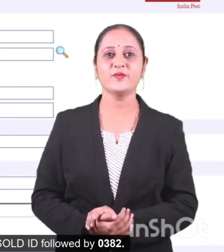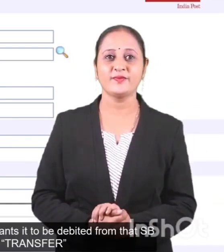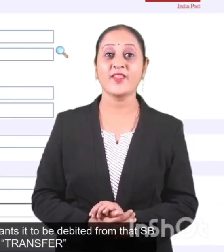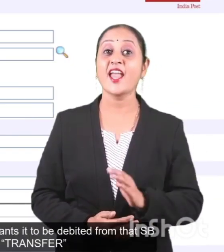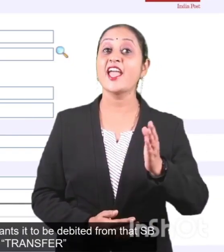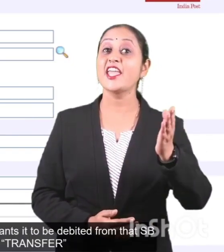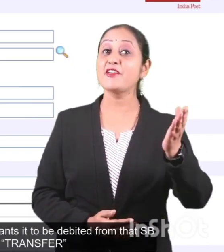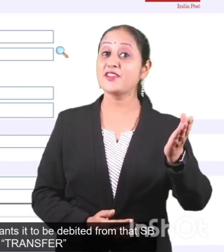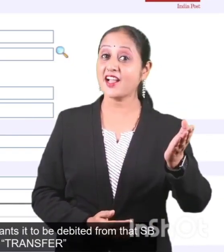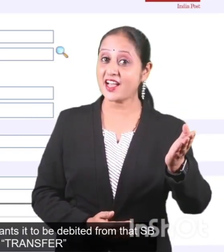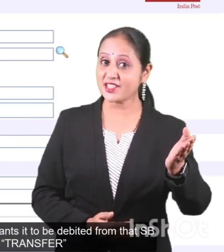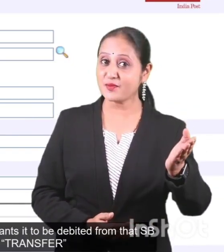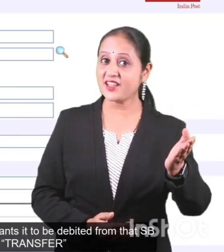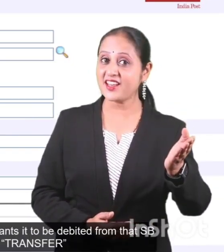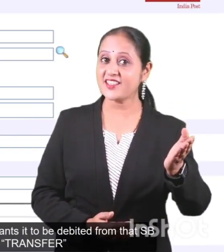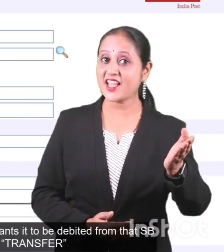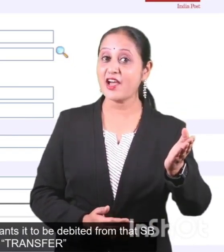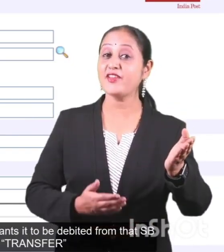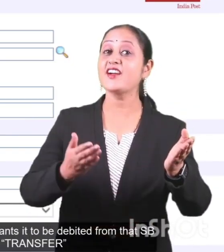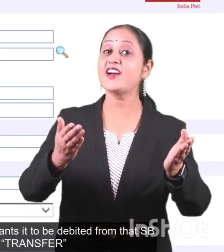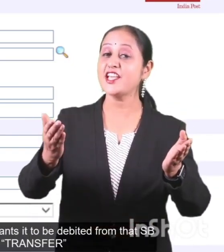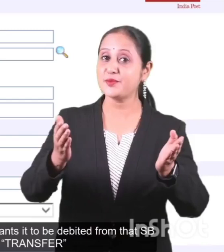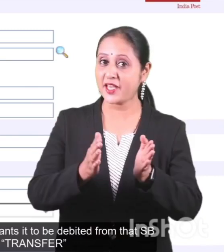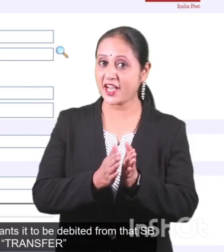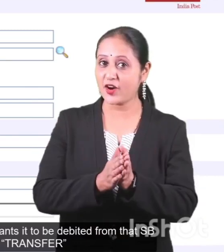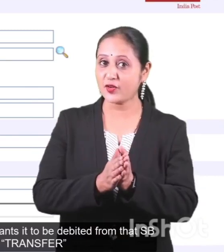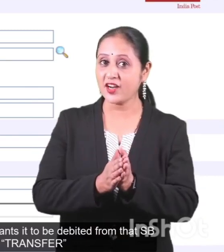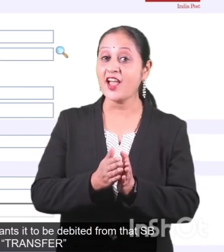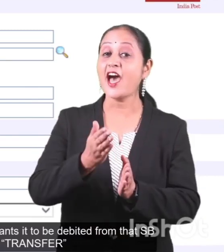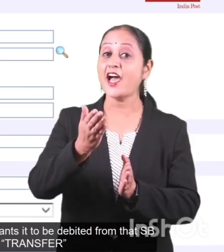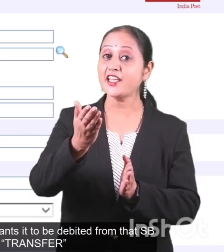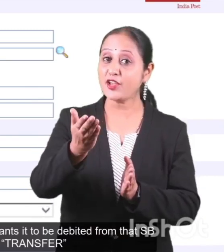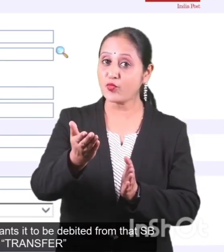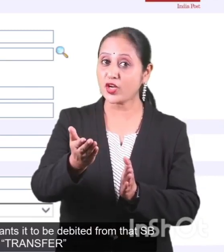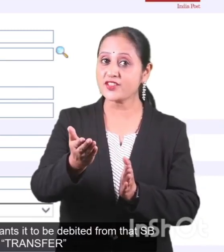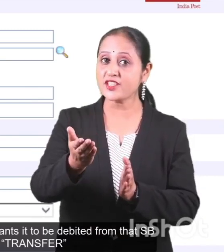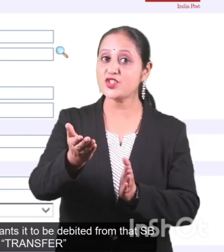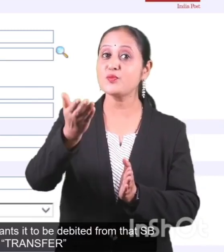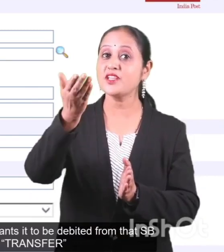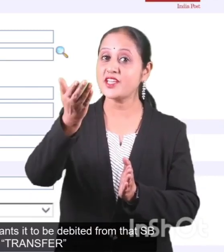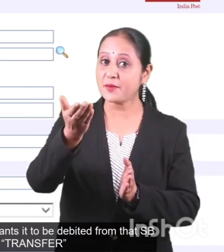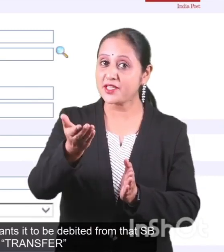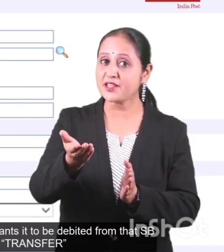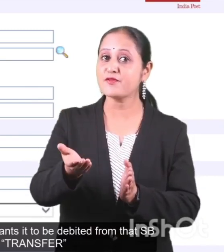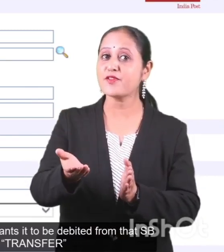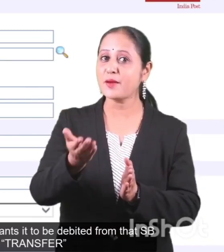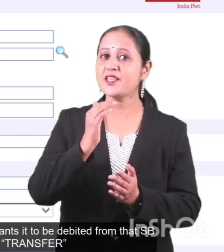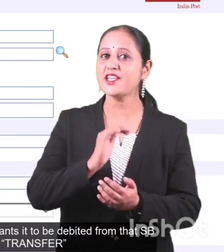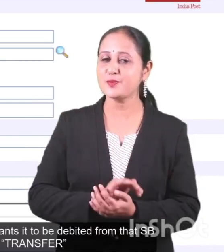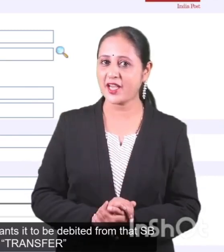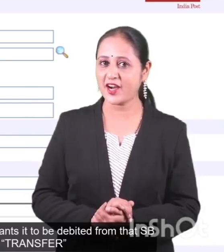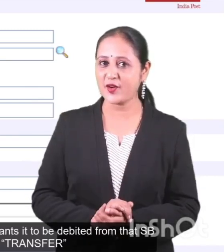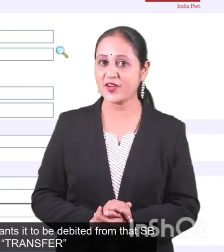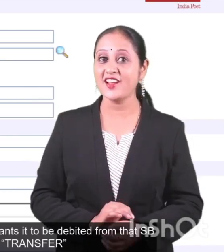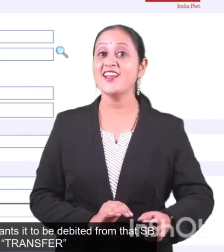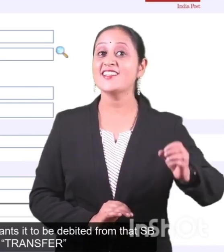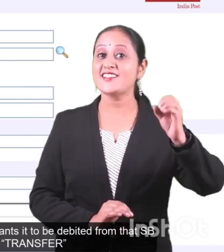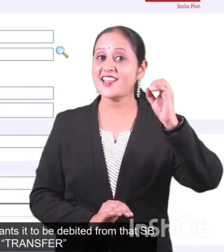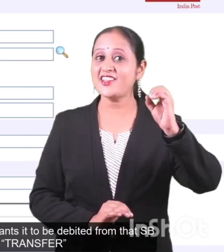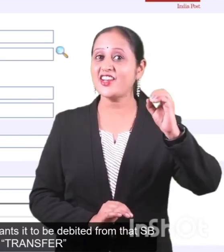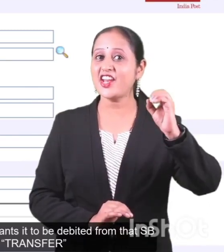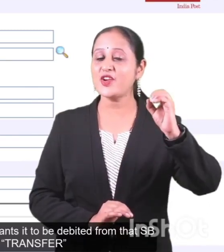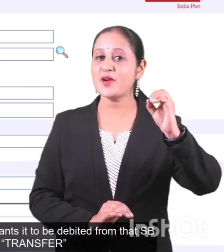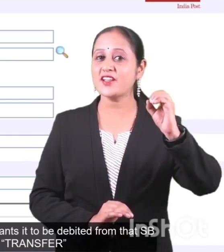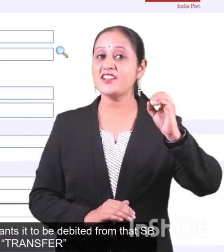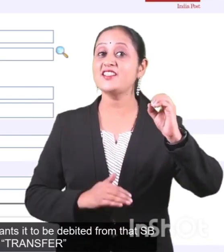0382. If the customer is having a SB account and he wants it to be debited from the SB